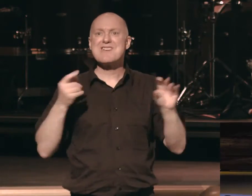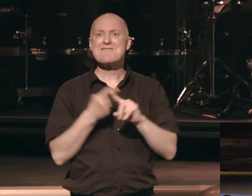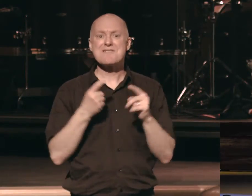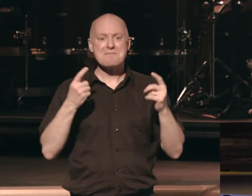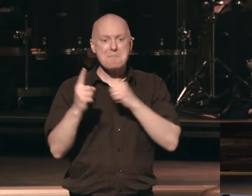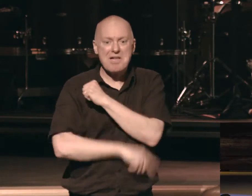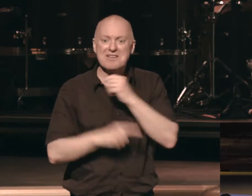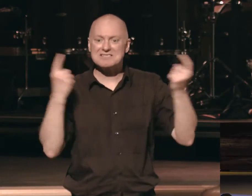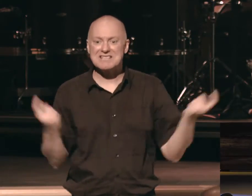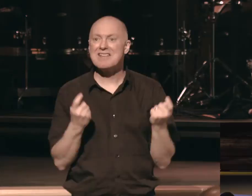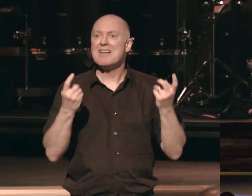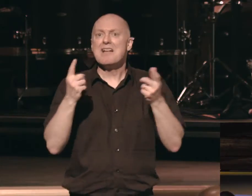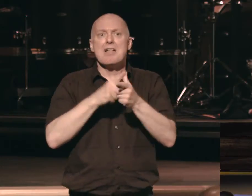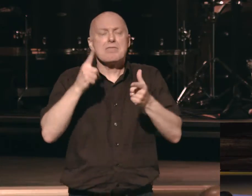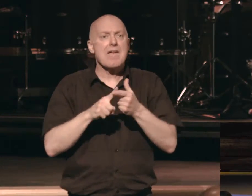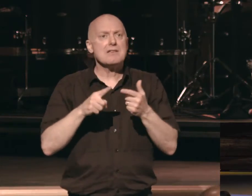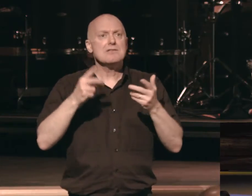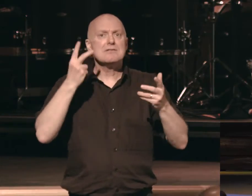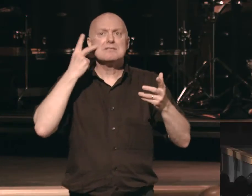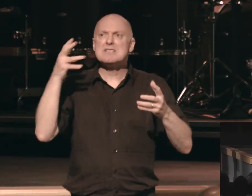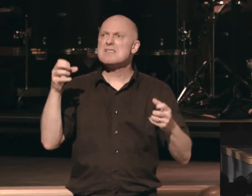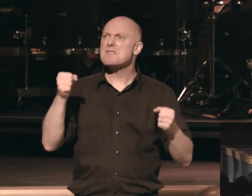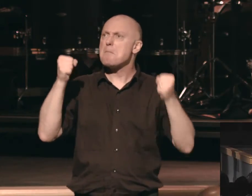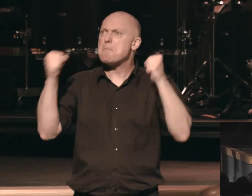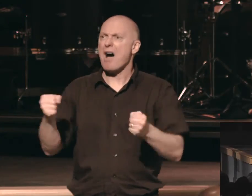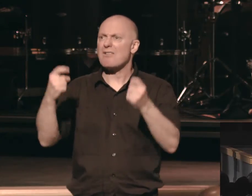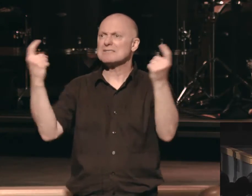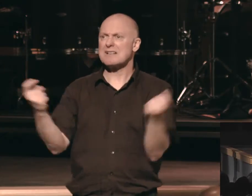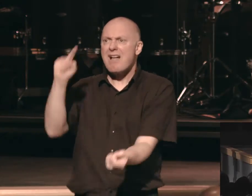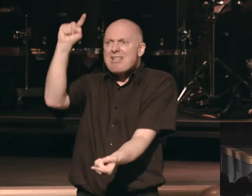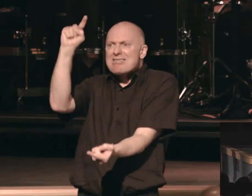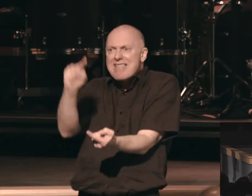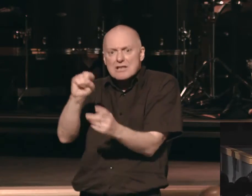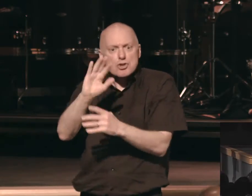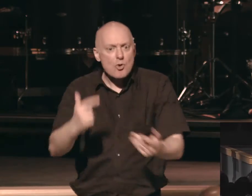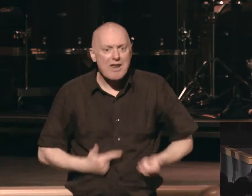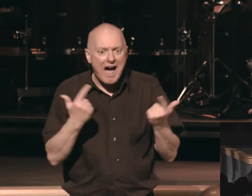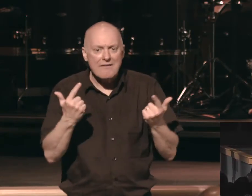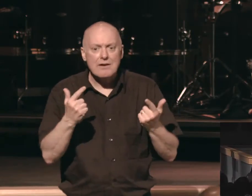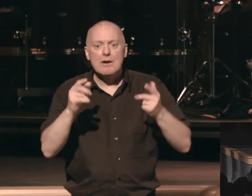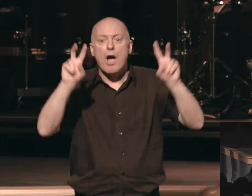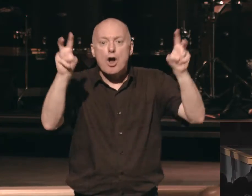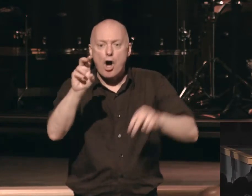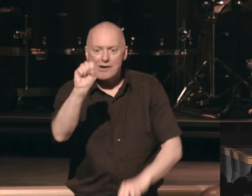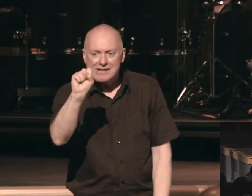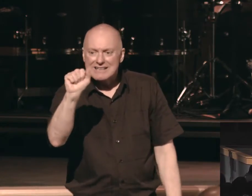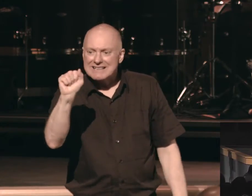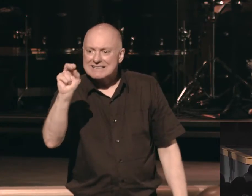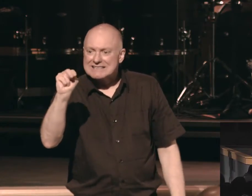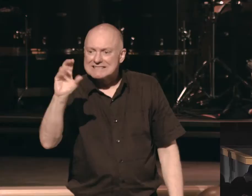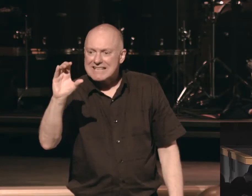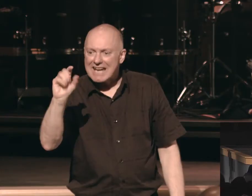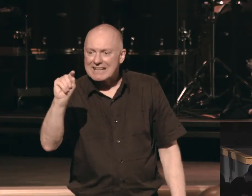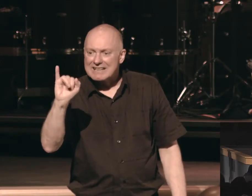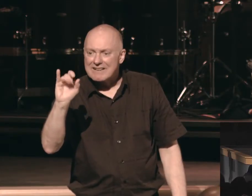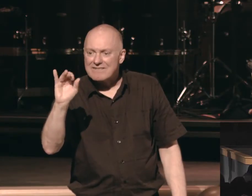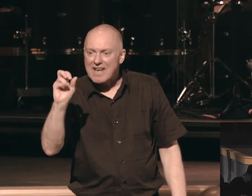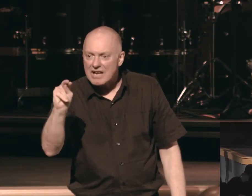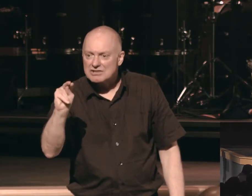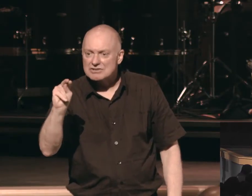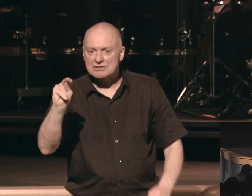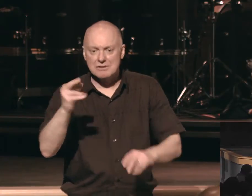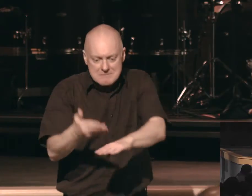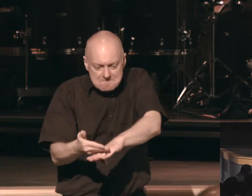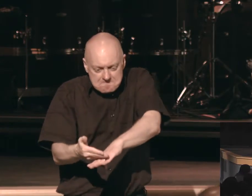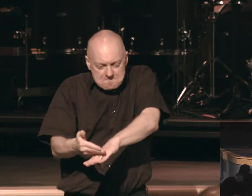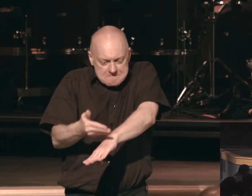to see the power of sin diminished in your life. It's called sanctification, a big word for becoming more like Jesus. You walk